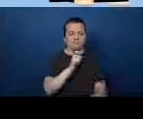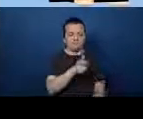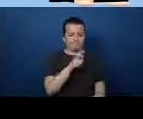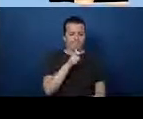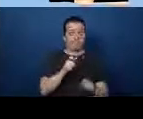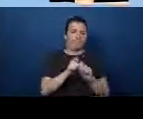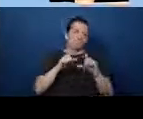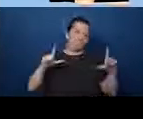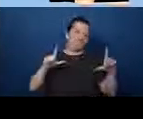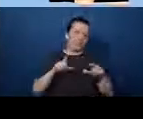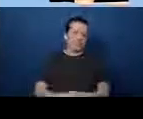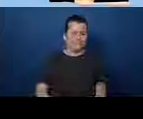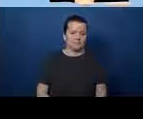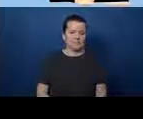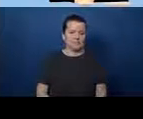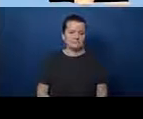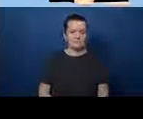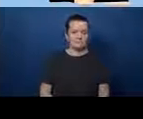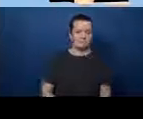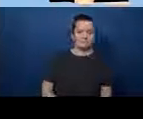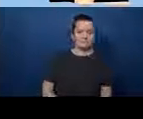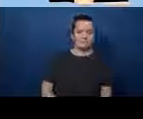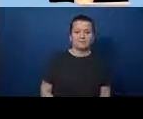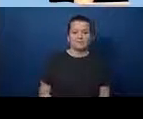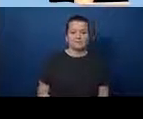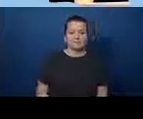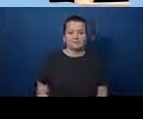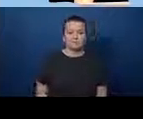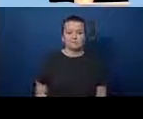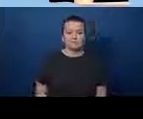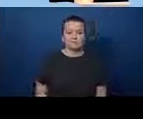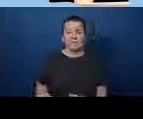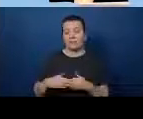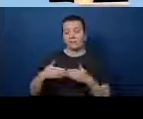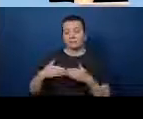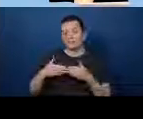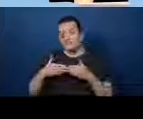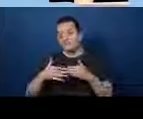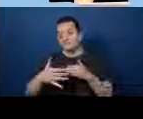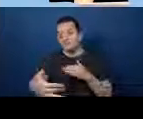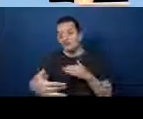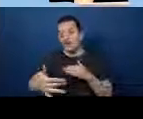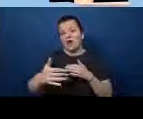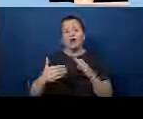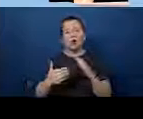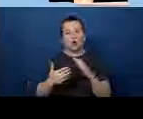that in the coming months there will be 4 additional versions of the